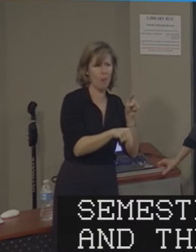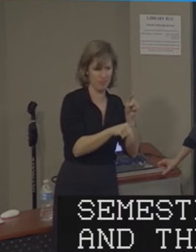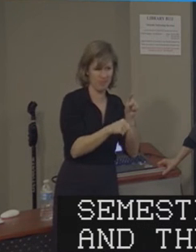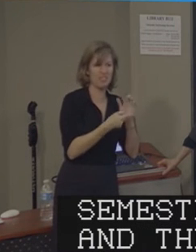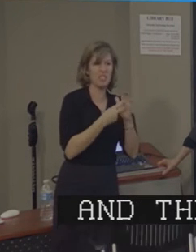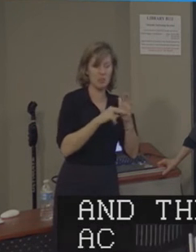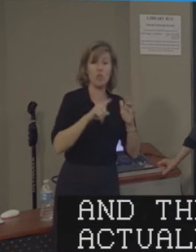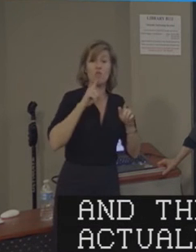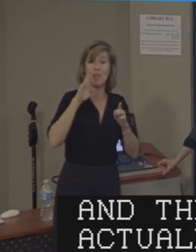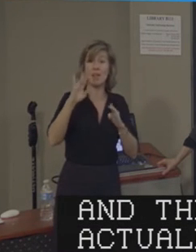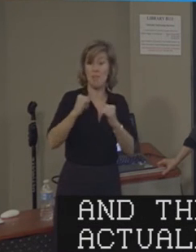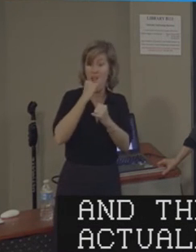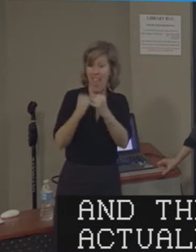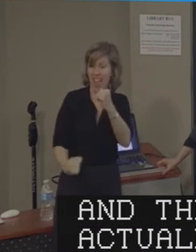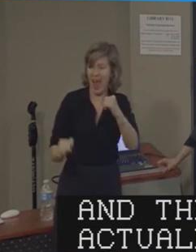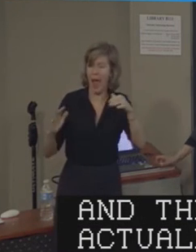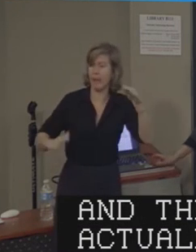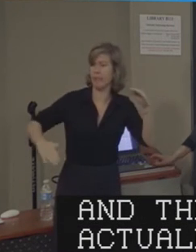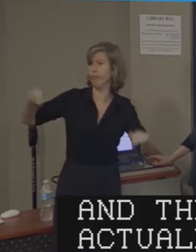of spatial words.